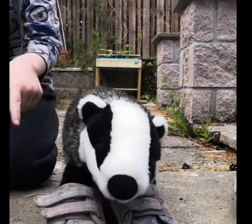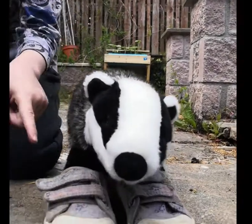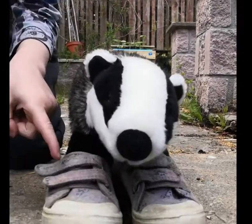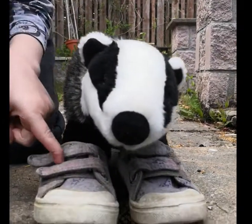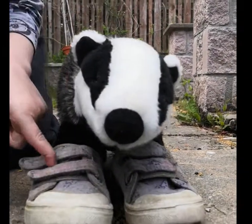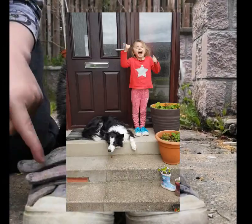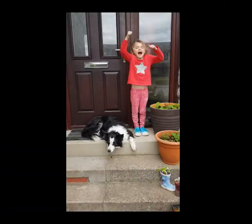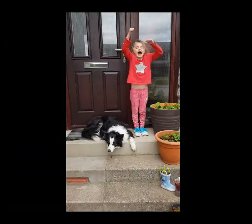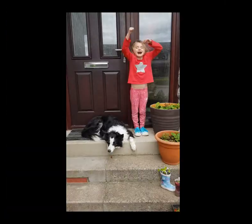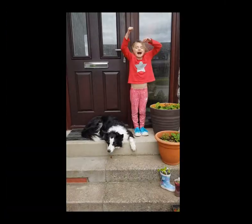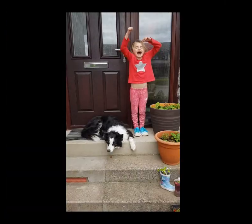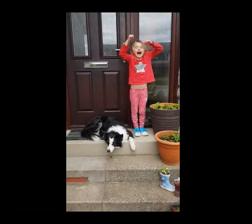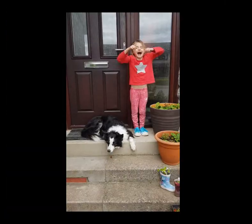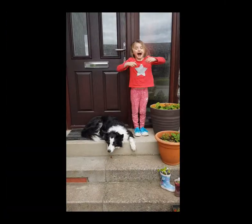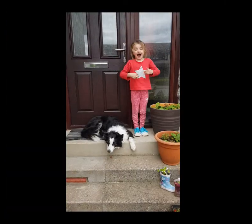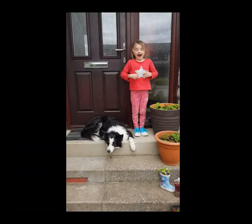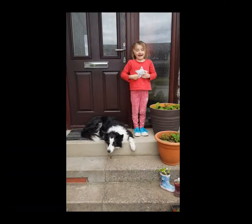me. I